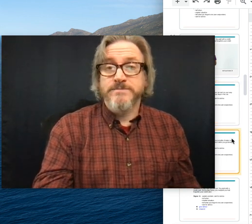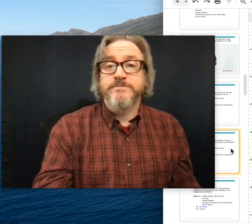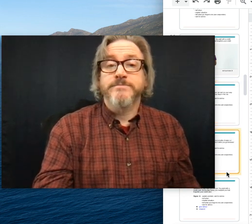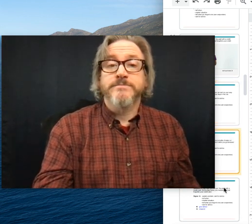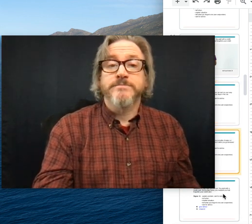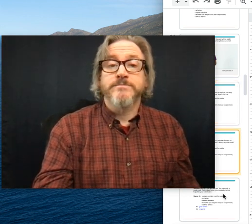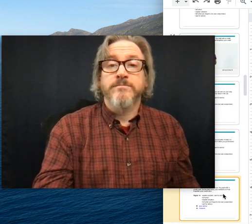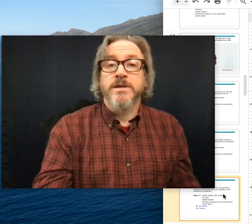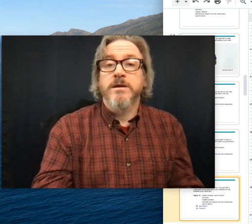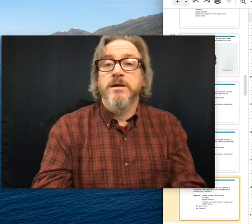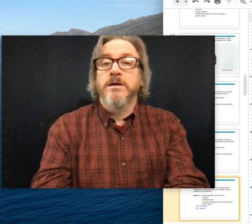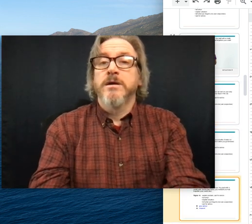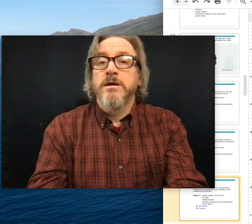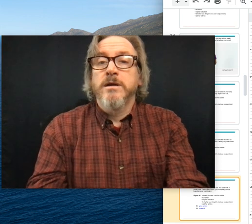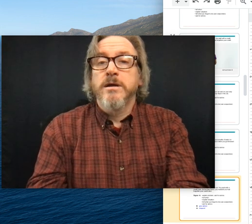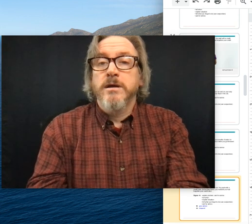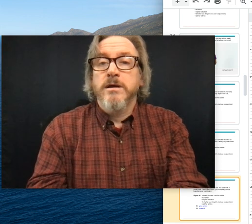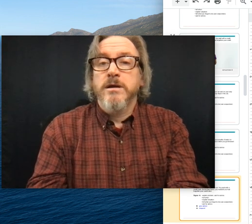not.